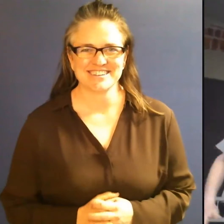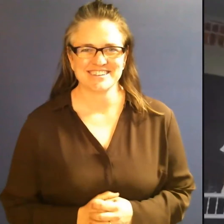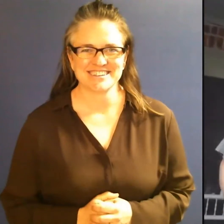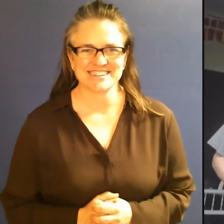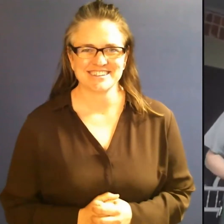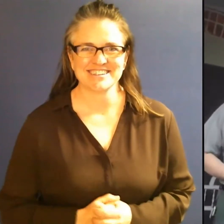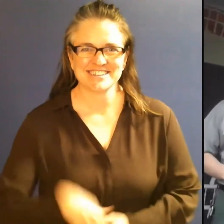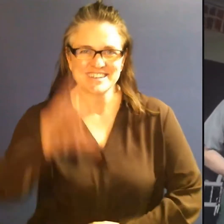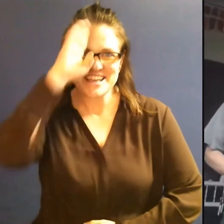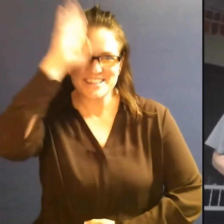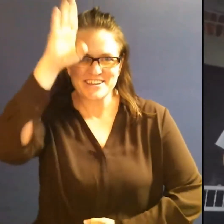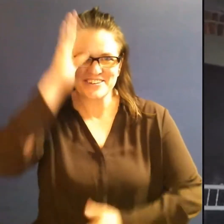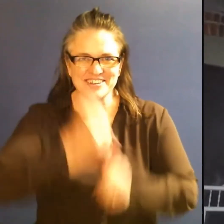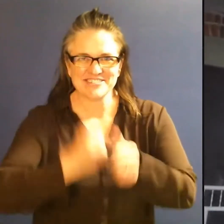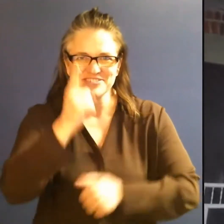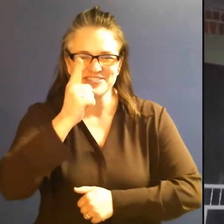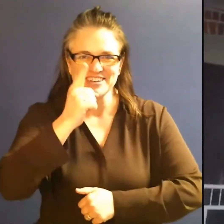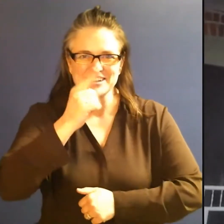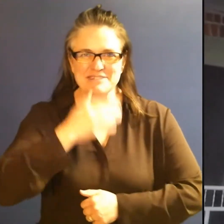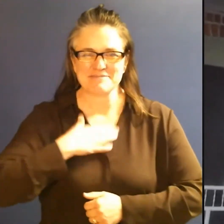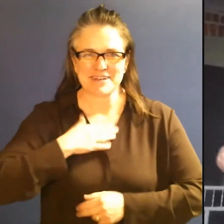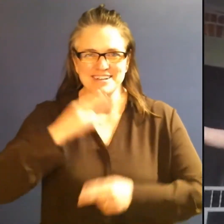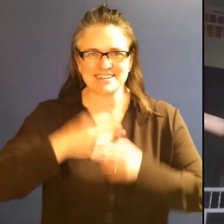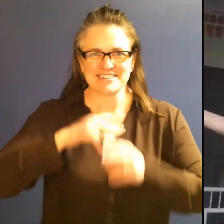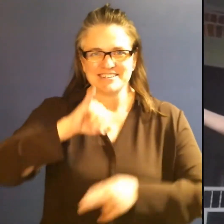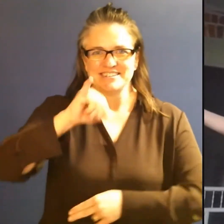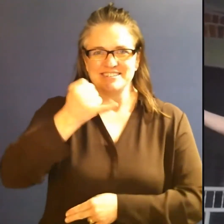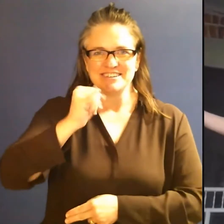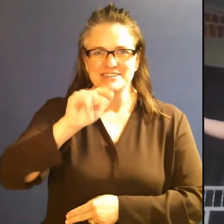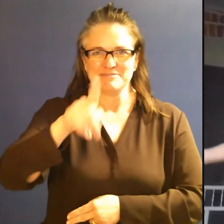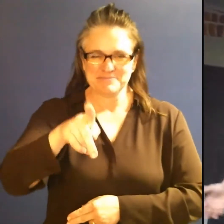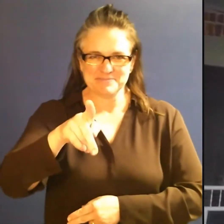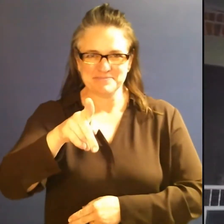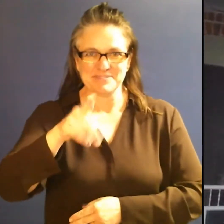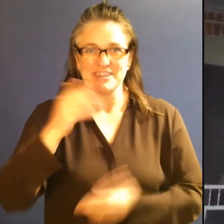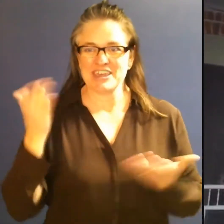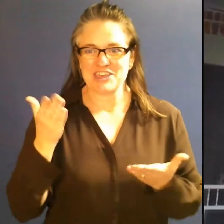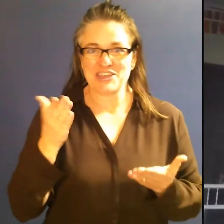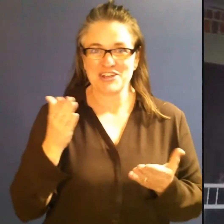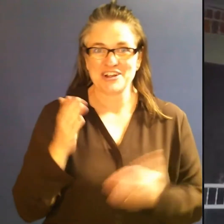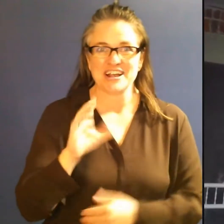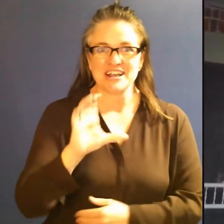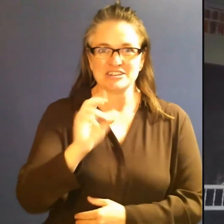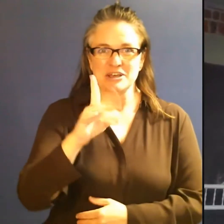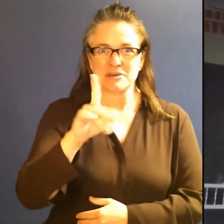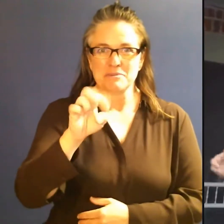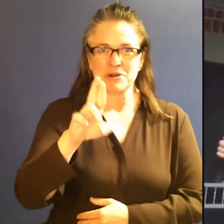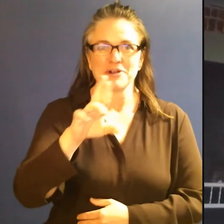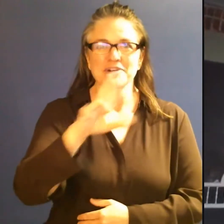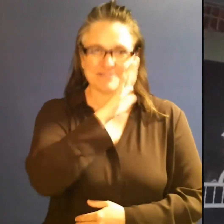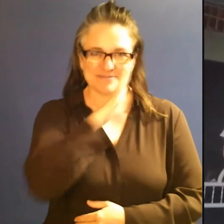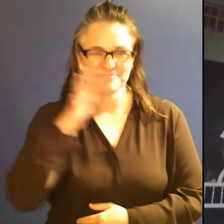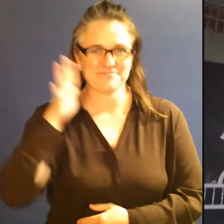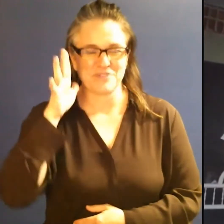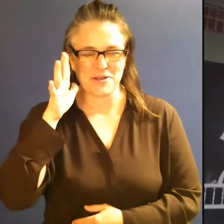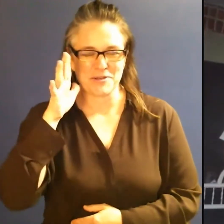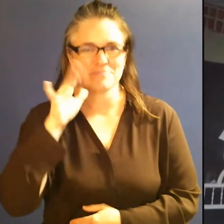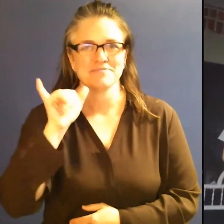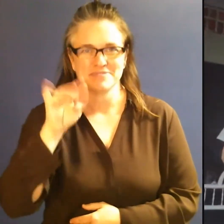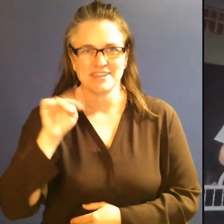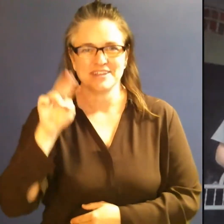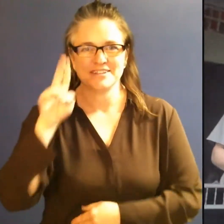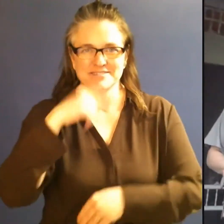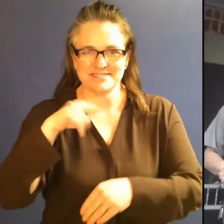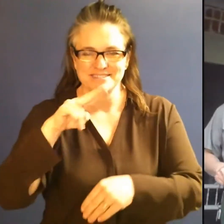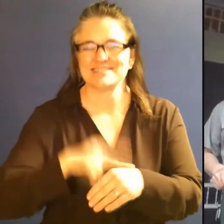Well, hi, folks. It's J.P. Anderson again here at Chellberg Farm of the Indiana Dunes National Park with one of our live